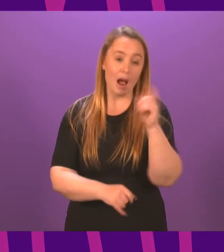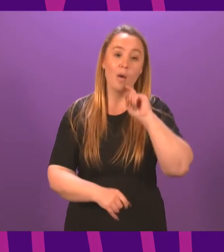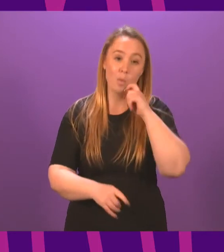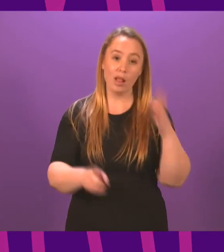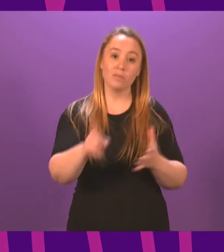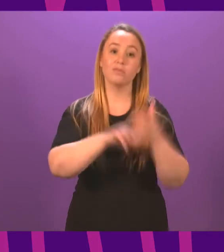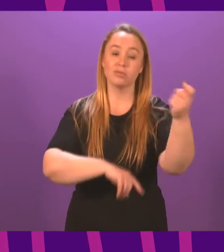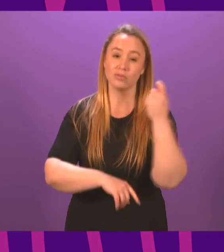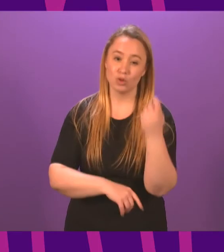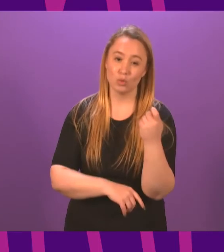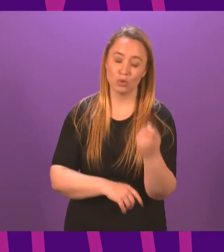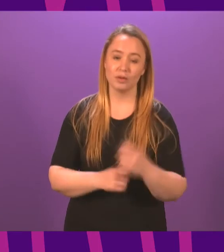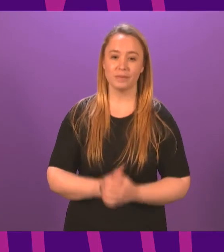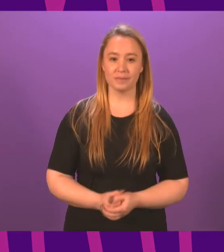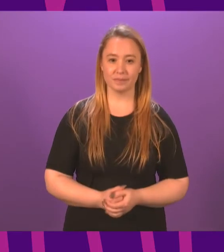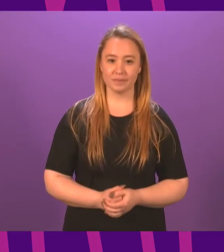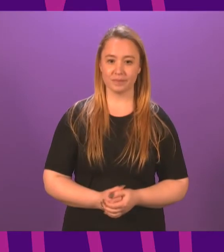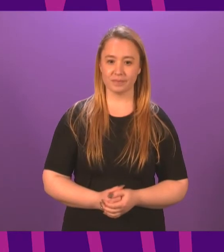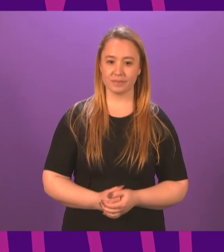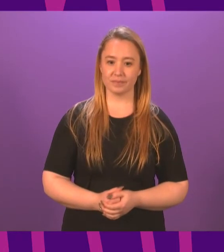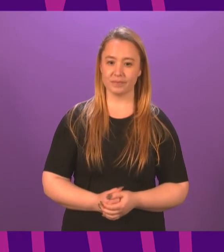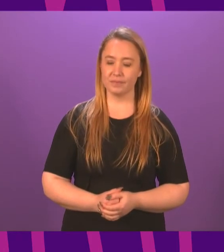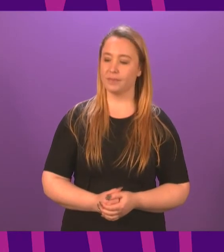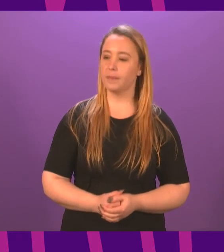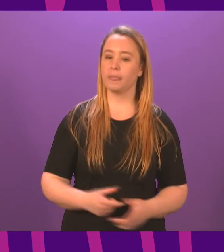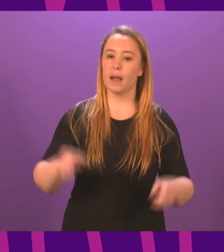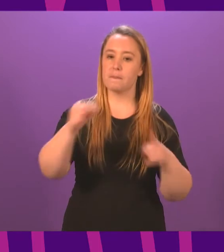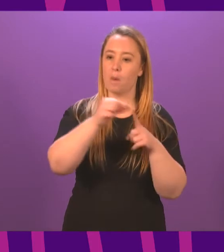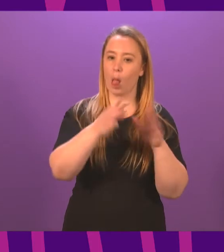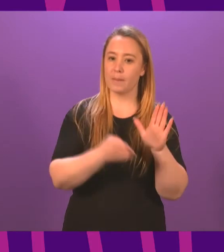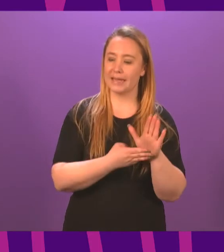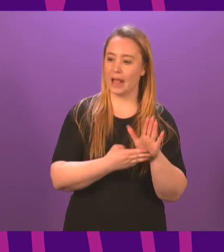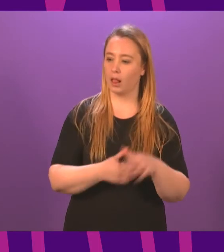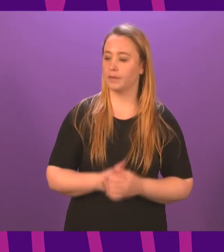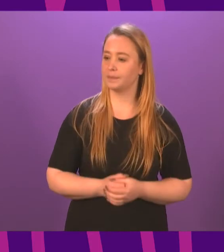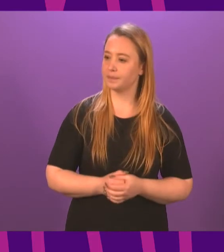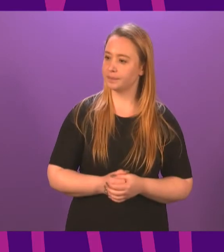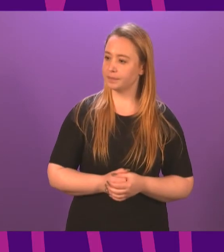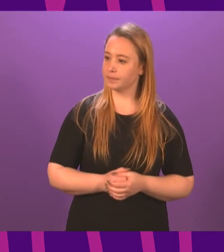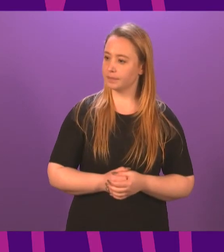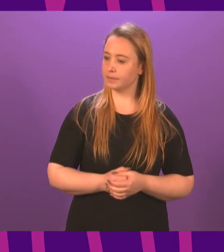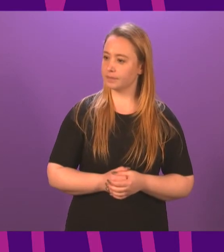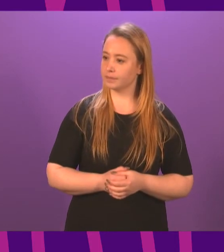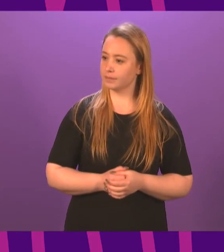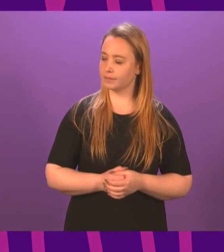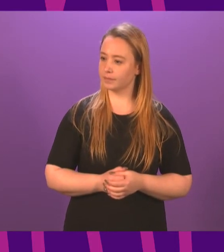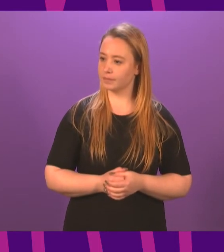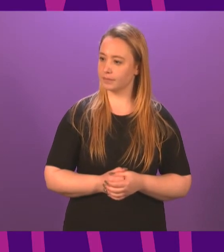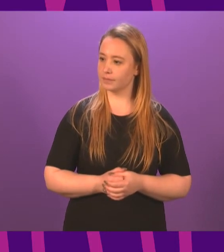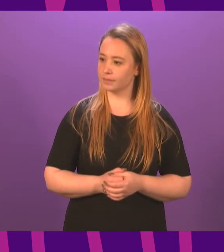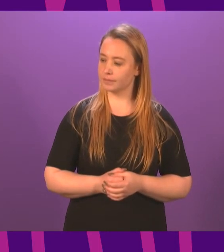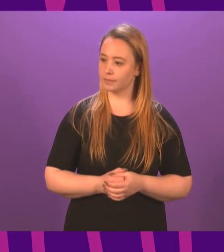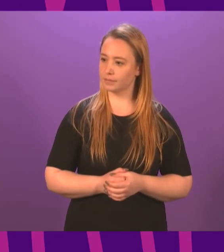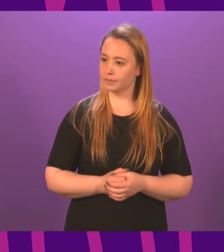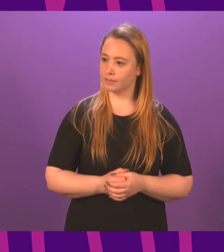there. Thank you, Mr Arthur. I call Polly McNeill to be followed by Shona Robinson. Polly McNeill. I